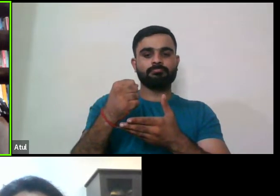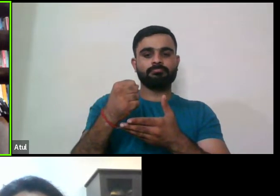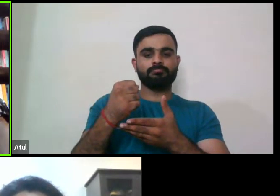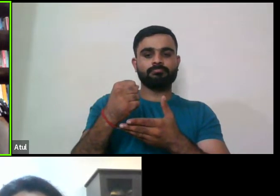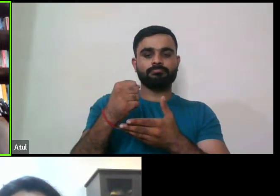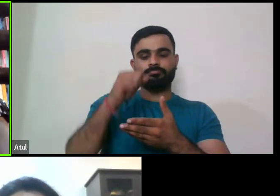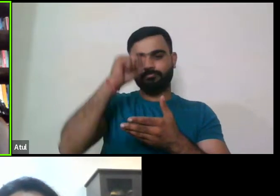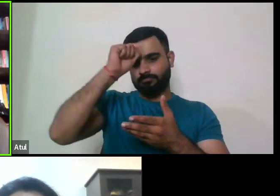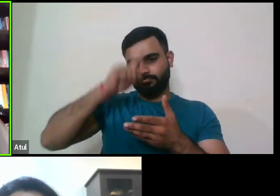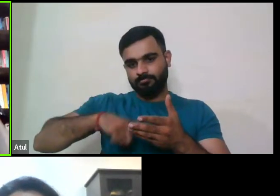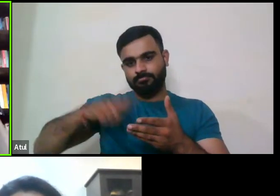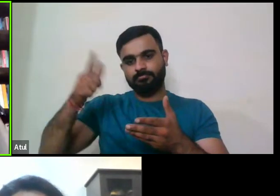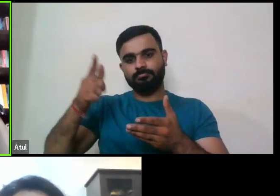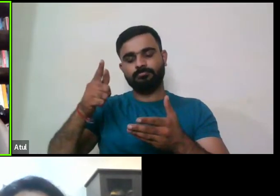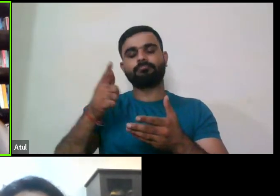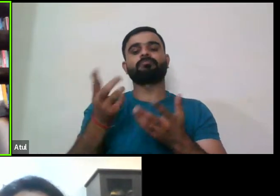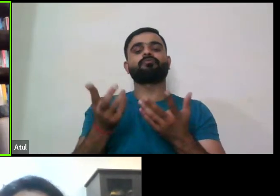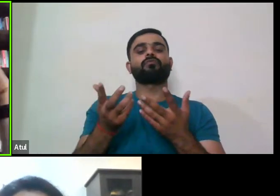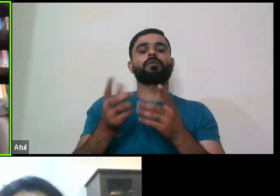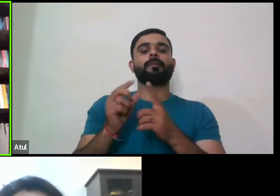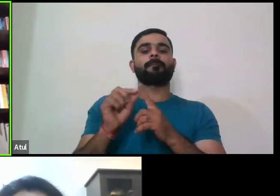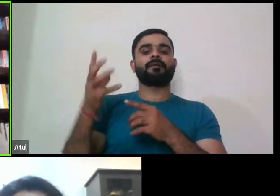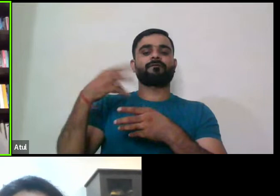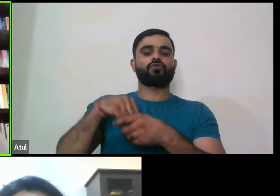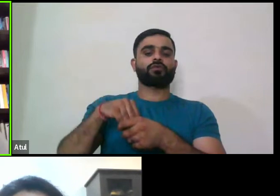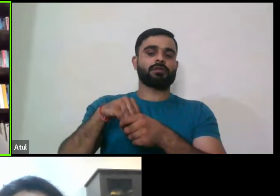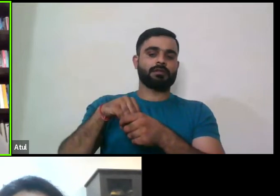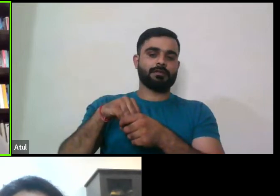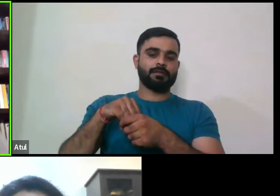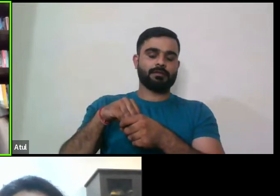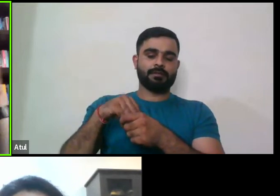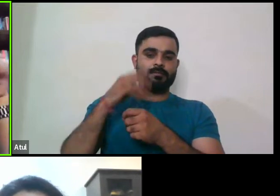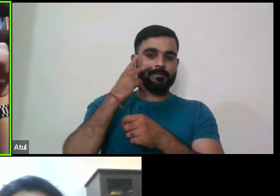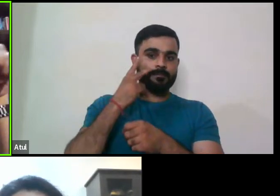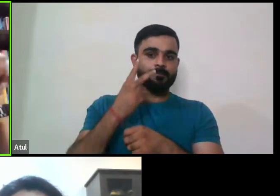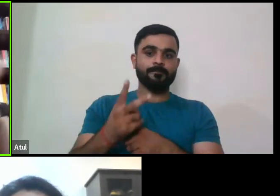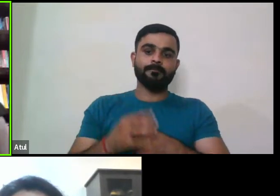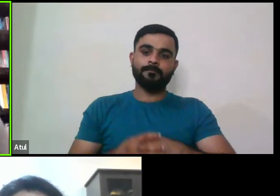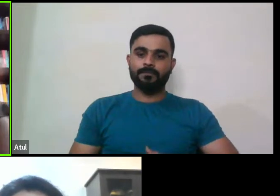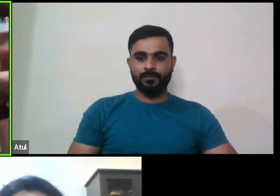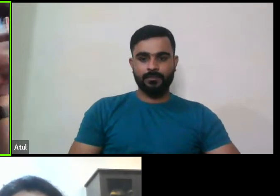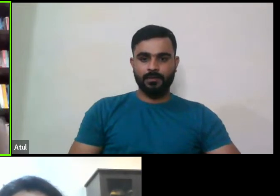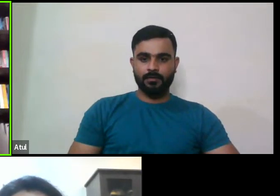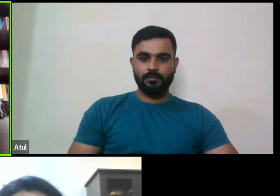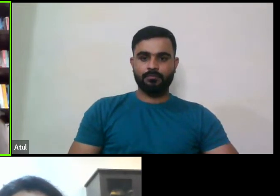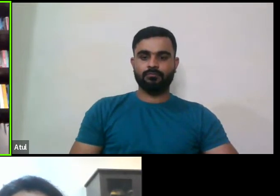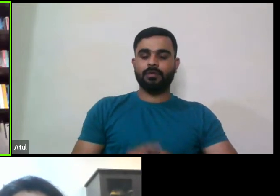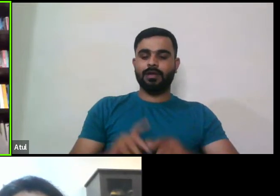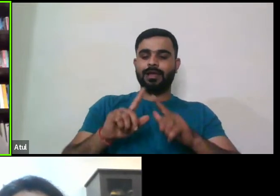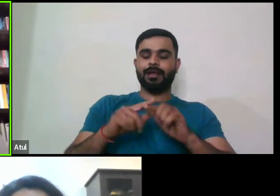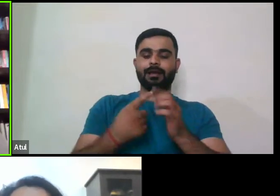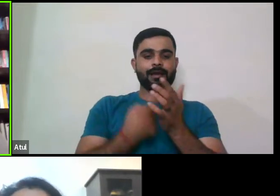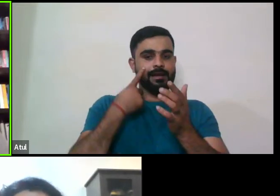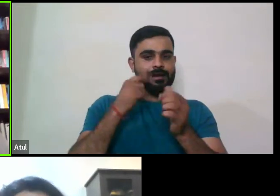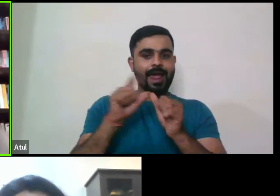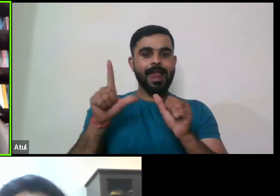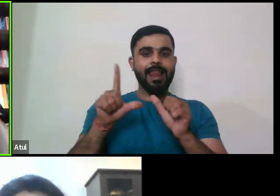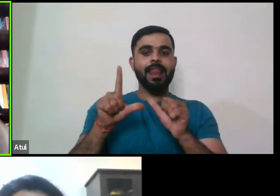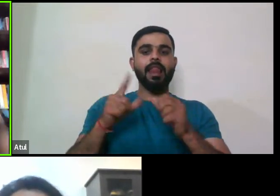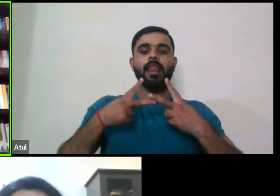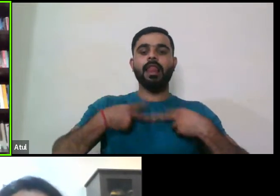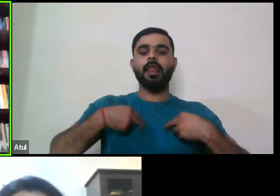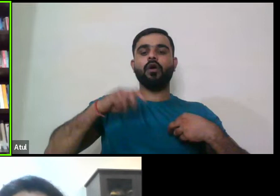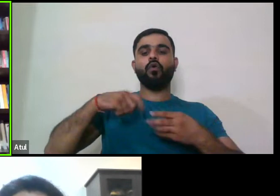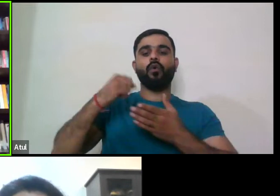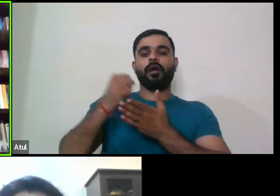from India and from Switzerland on looking at trial court data, and the